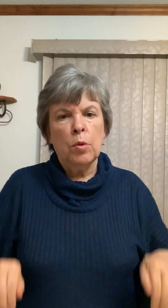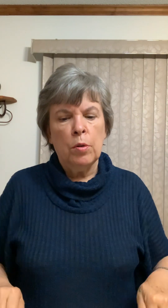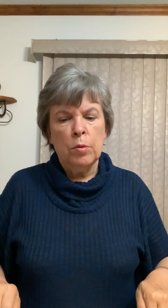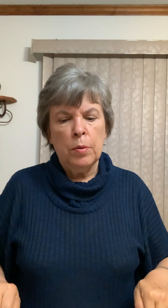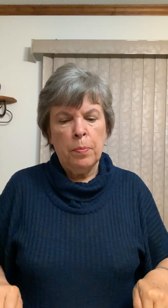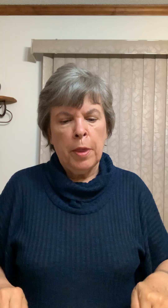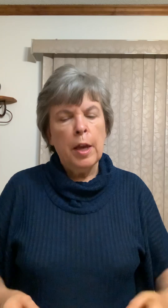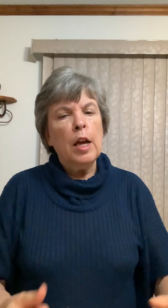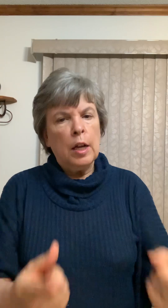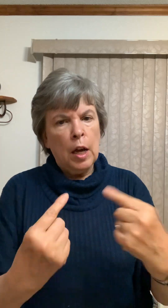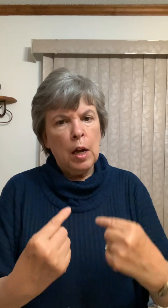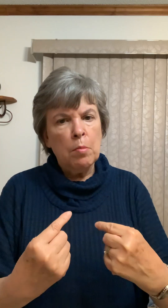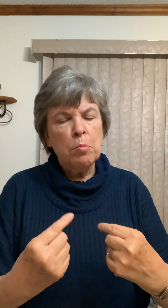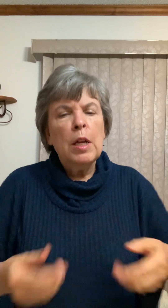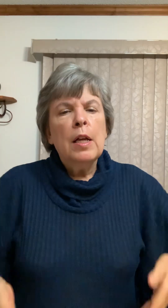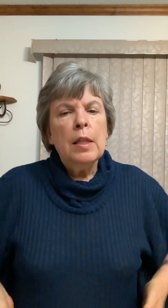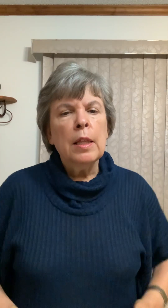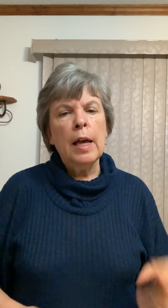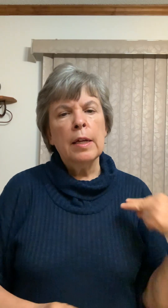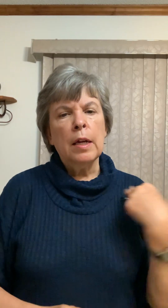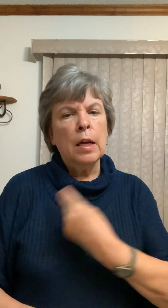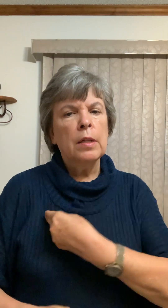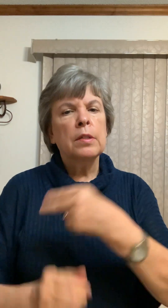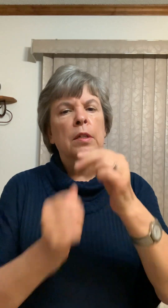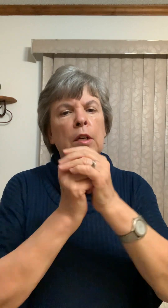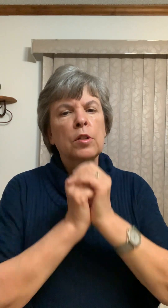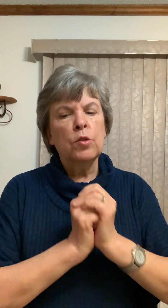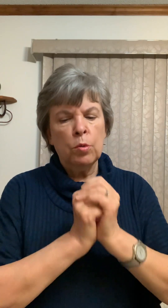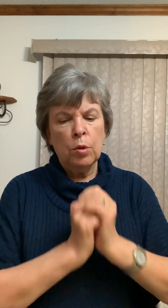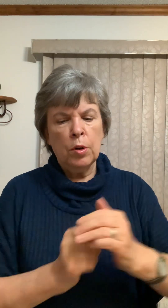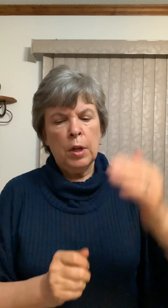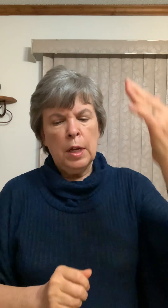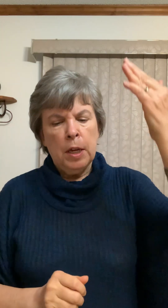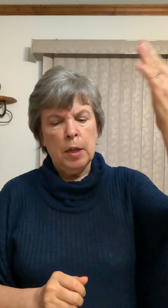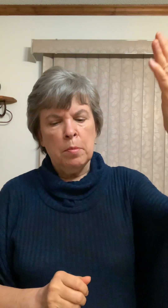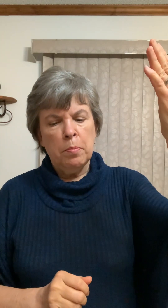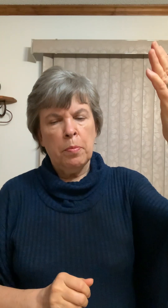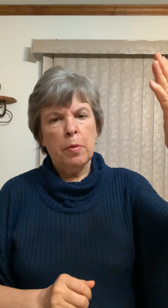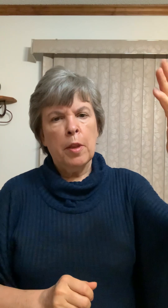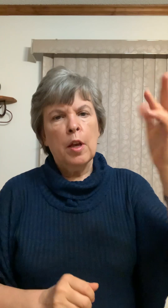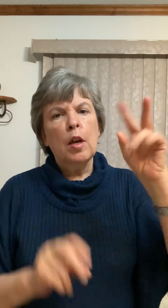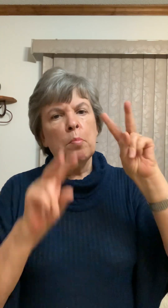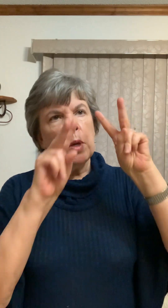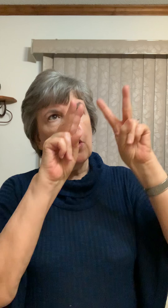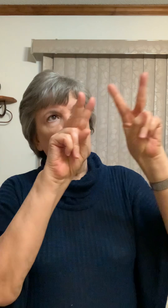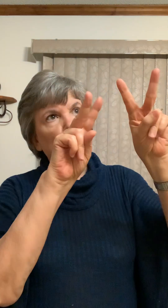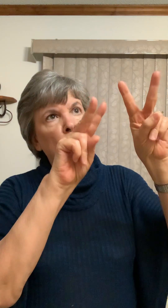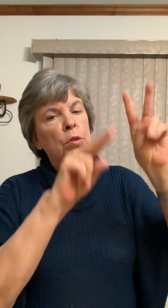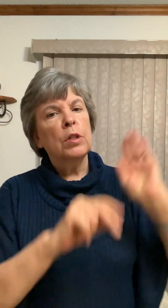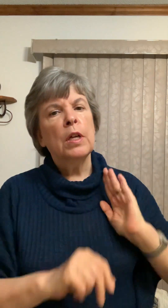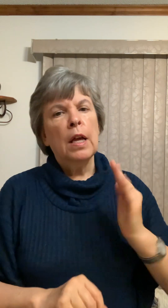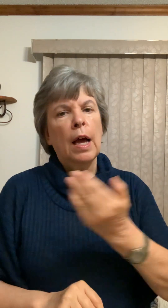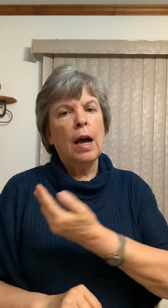throne. Come, let us adore him. Behold